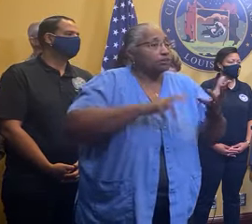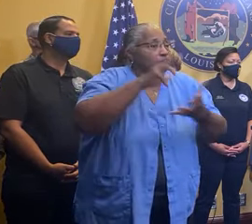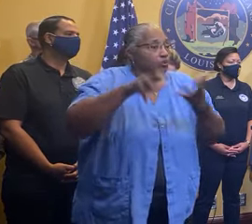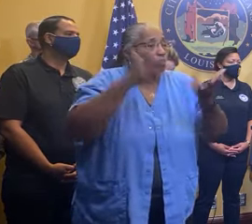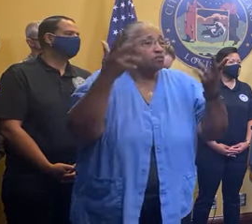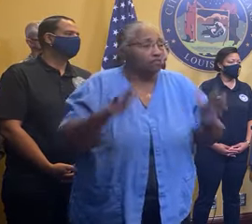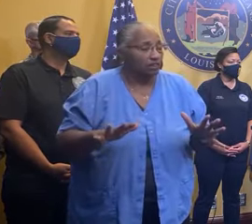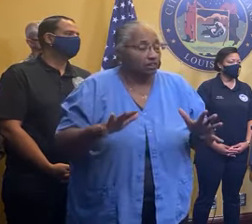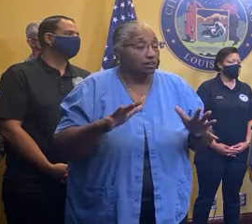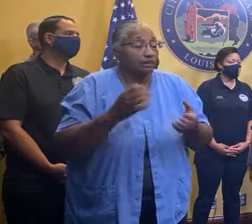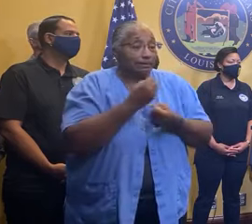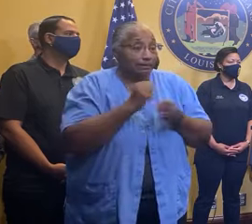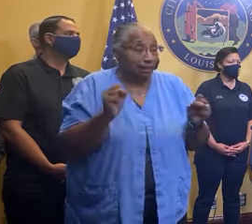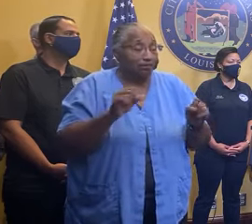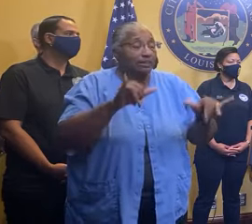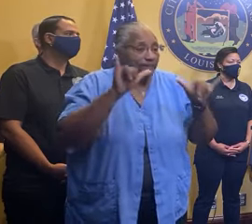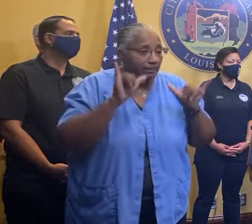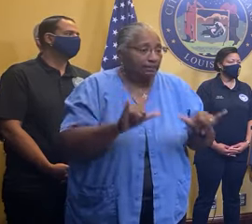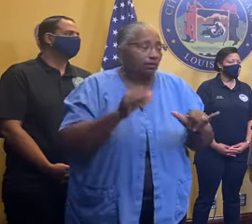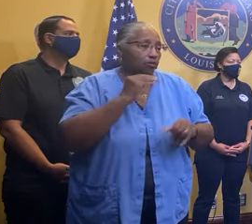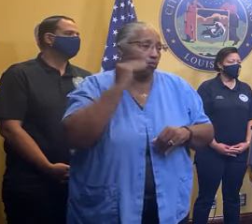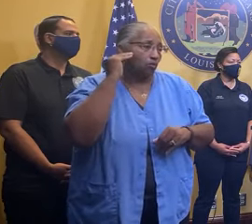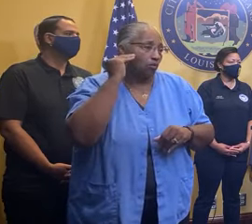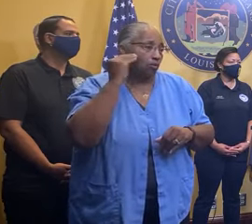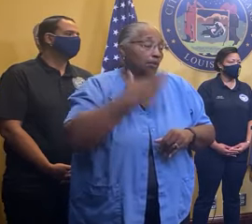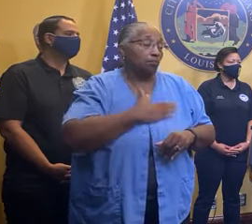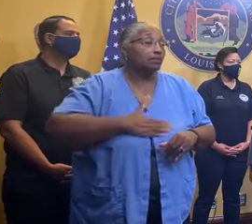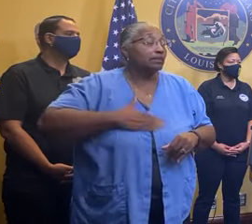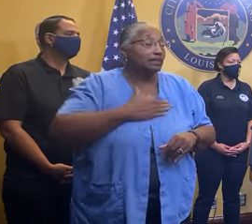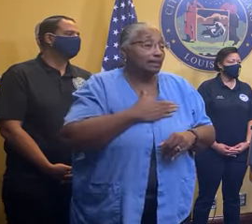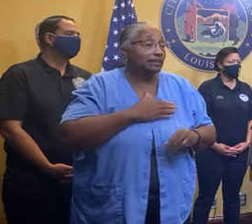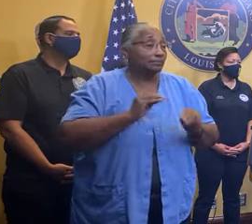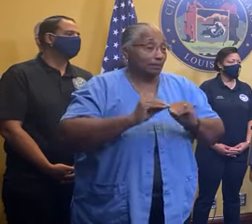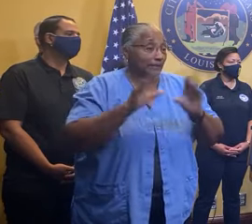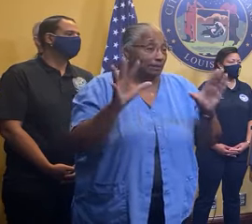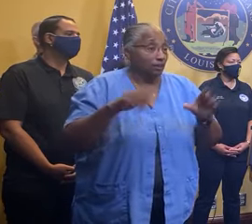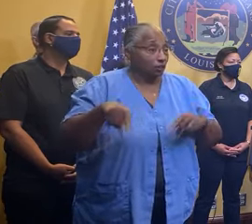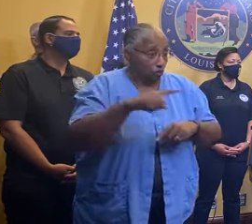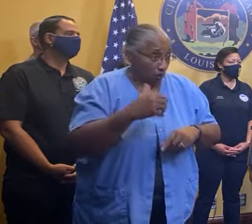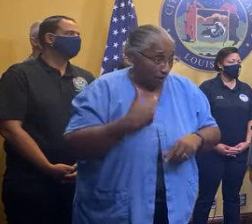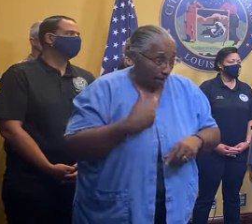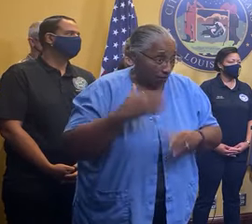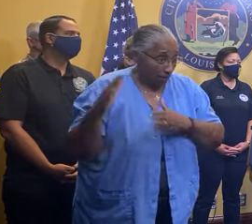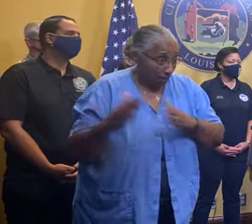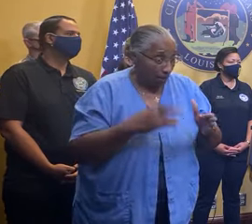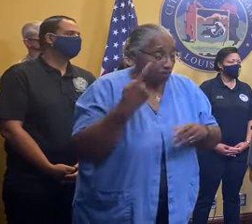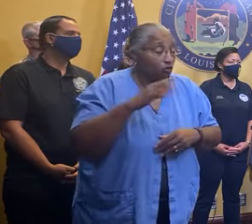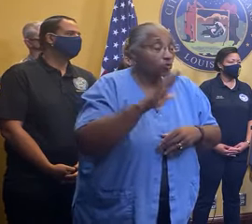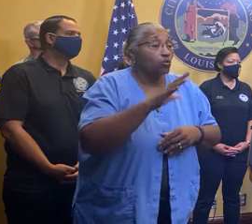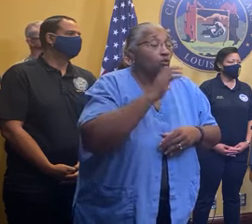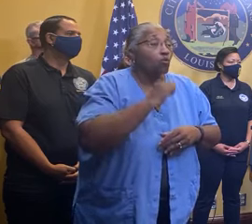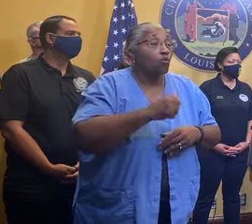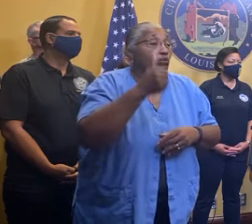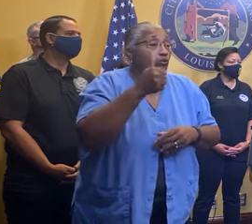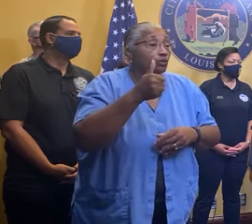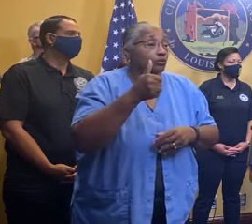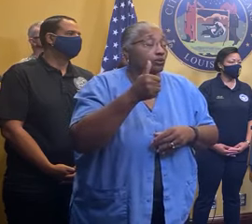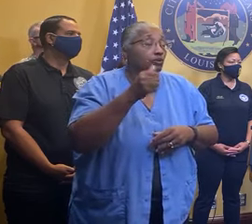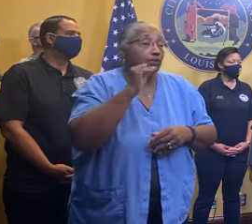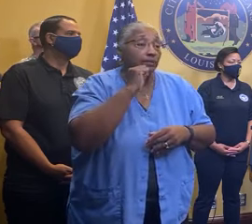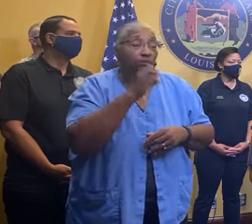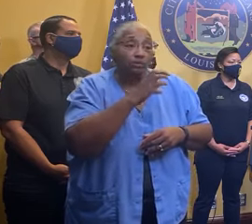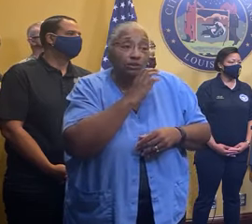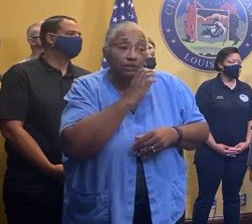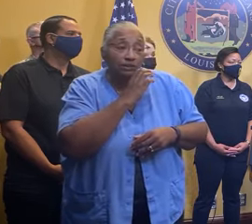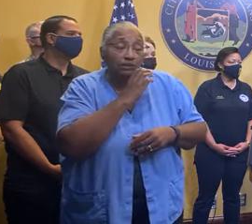can do is to stay put. Please make sure that you have a plan for your elderly and vulnerable